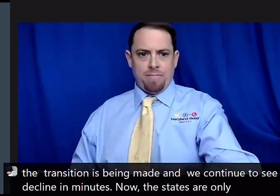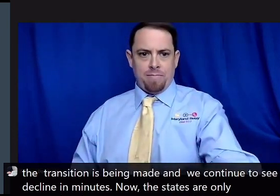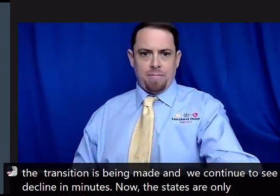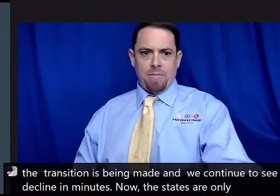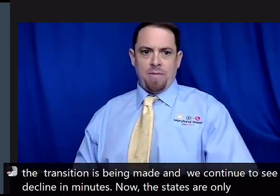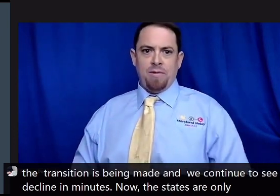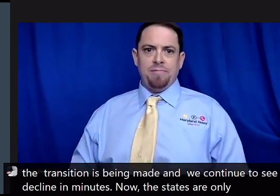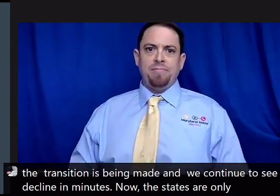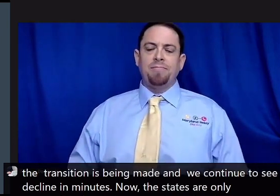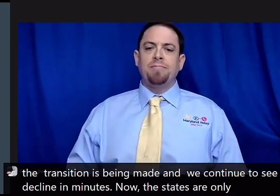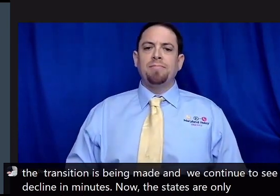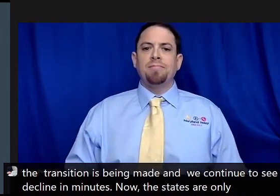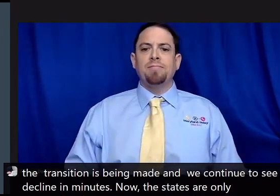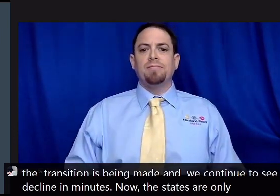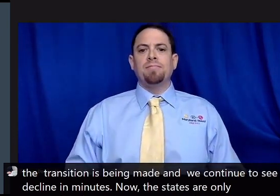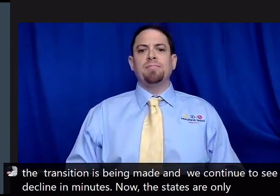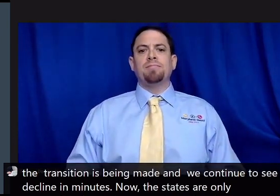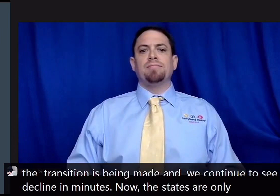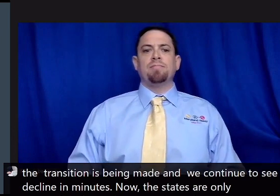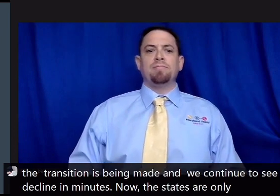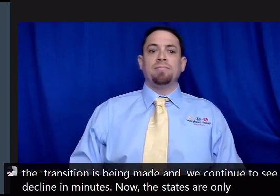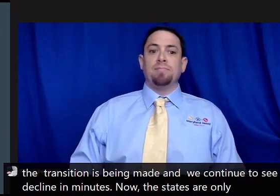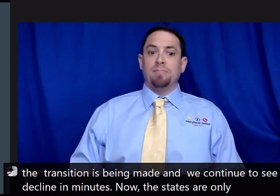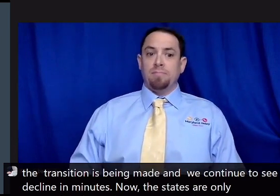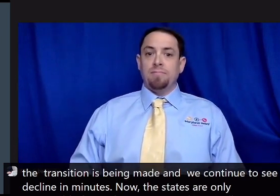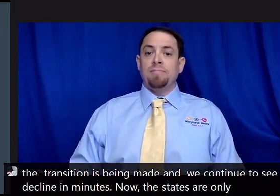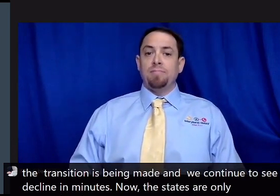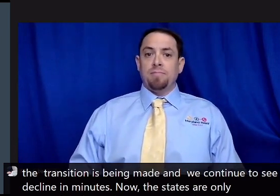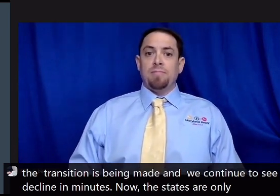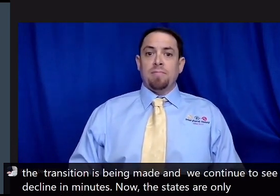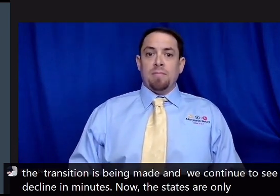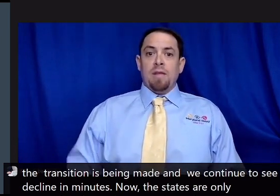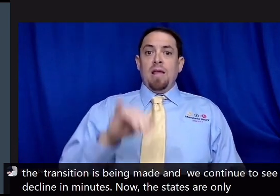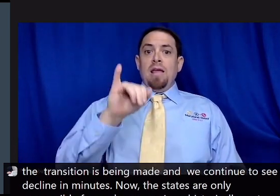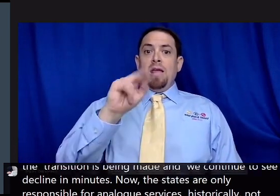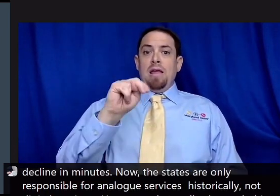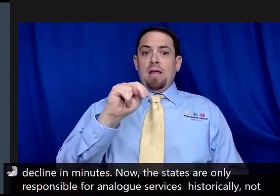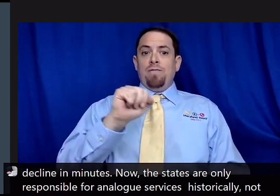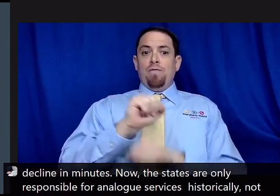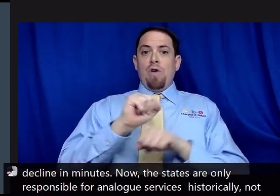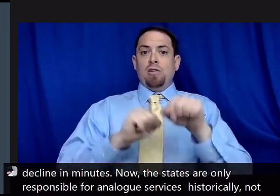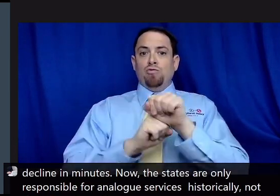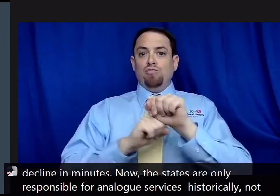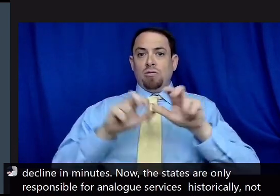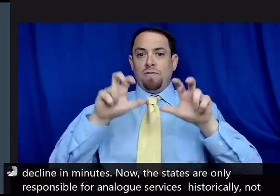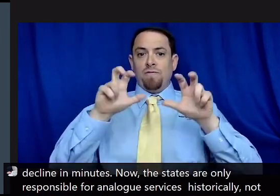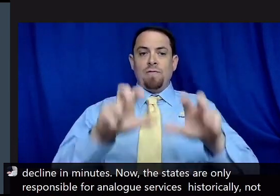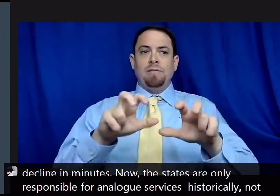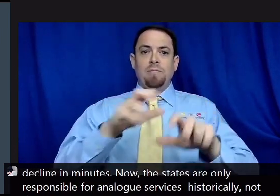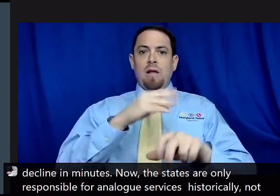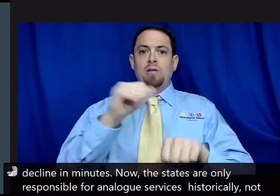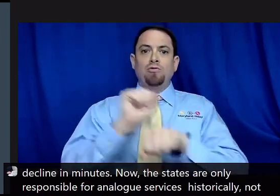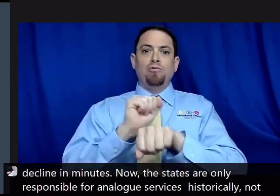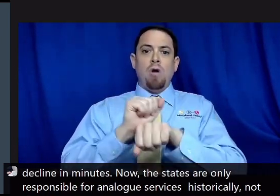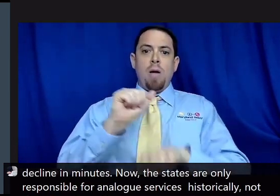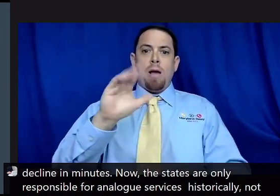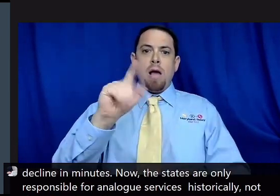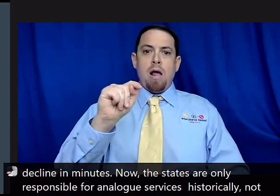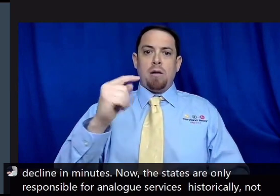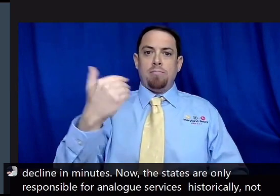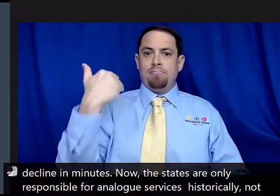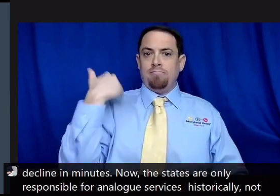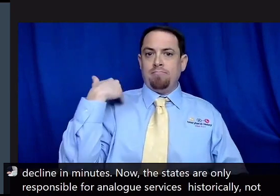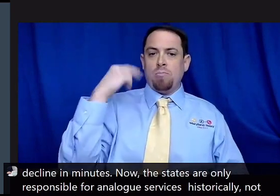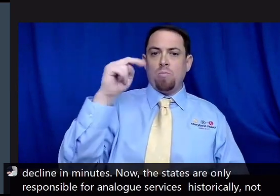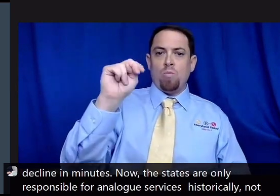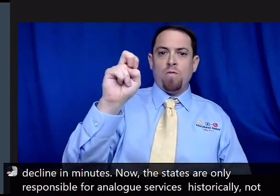However, what really changed things rapidly was, as you can see on the slide, the Infrastructure